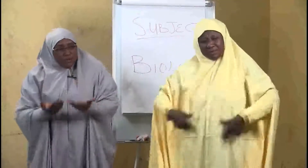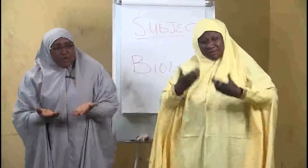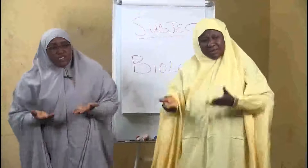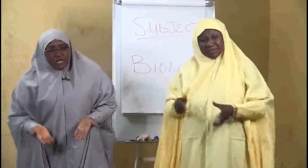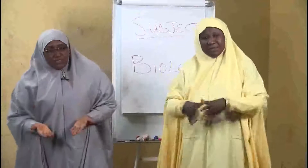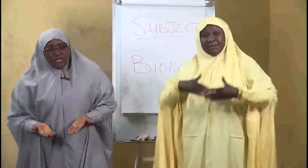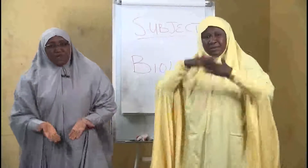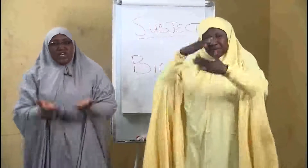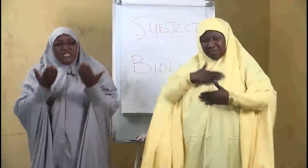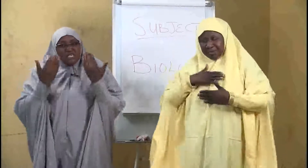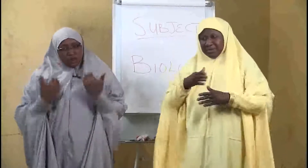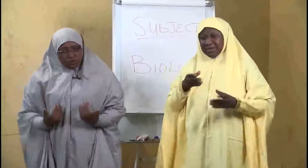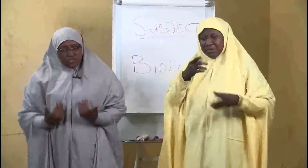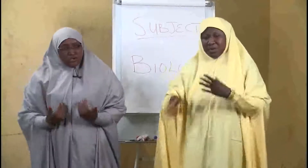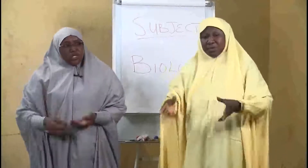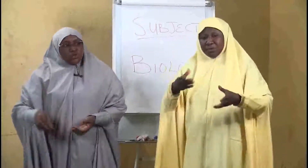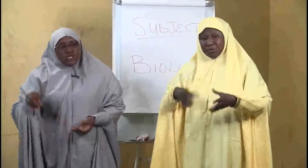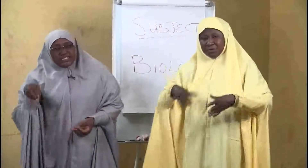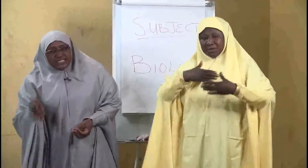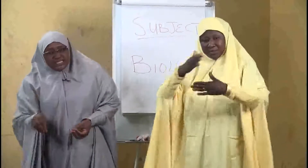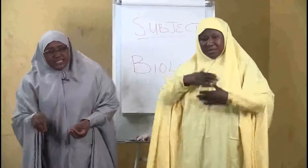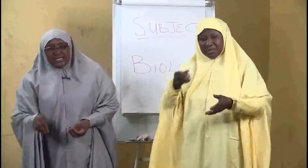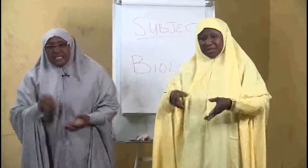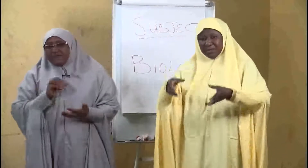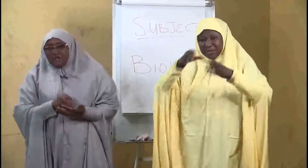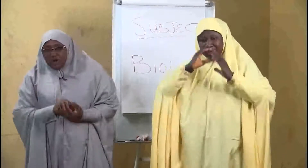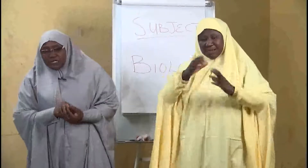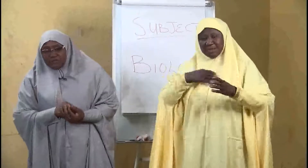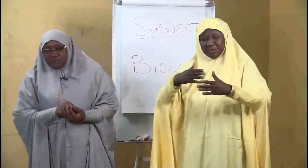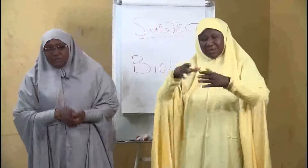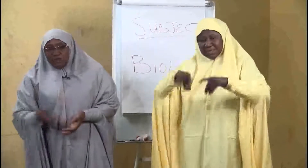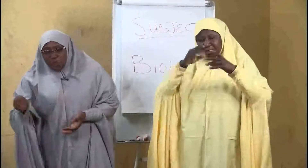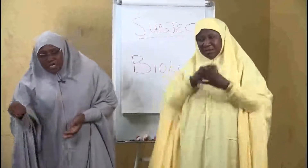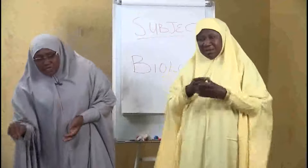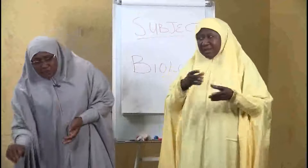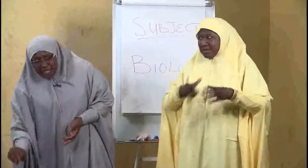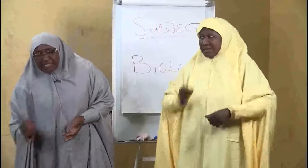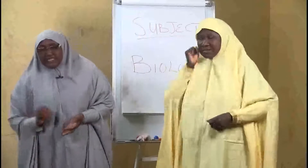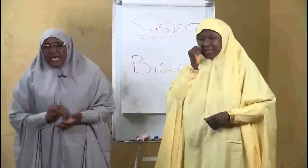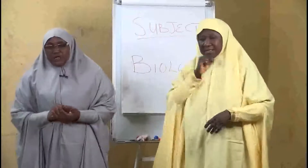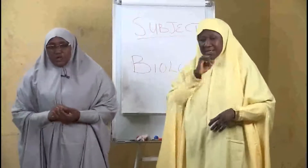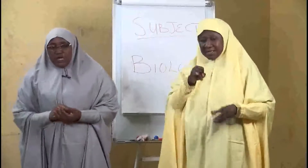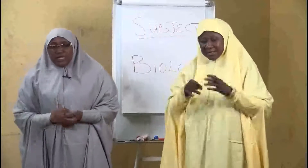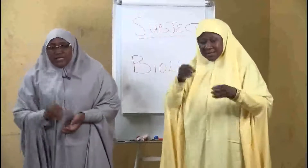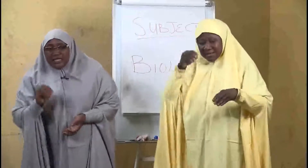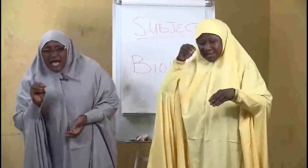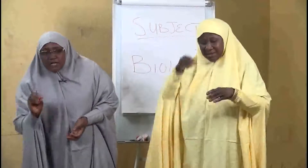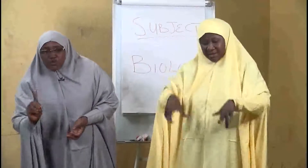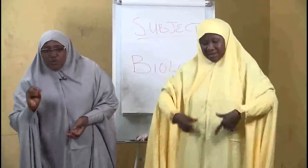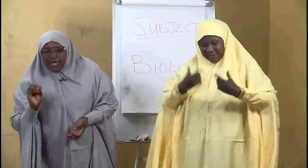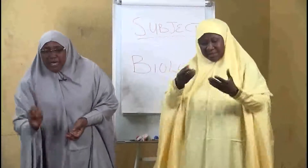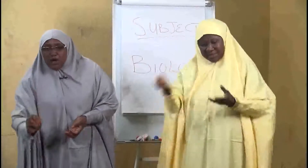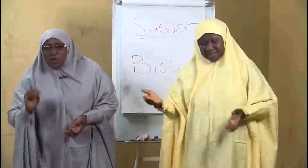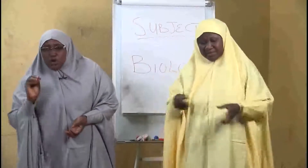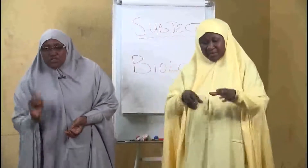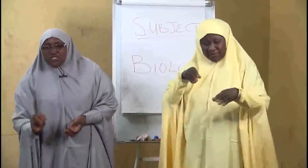are respiring, what are you taking? You are taking in oxygen. So the seed is a living organism. When it is placed inside the soil, there has to